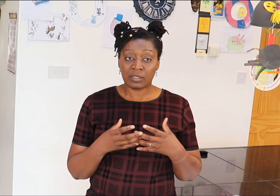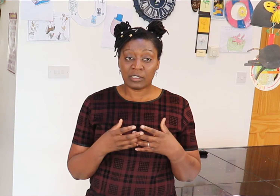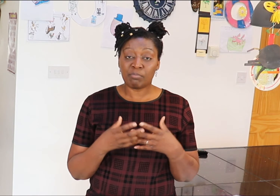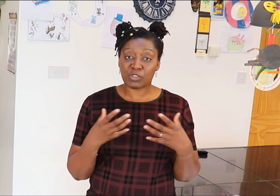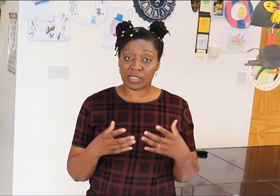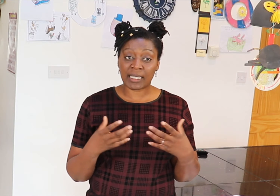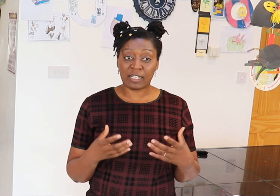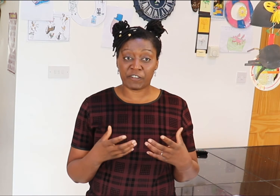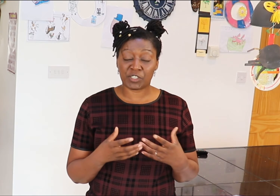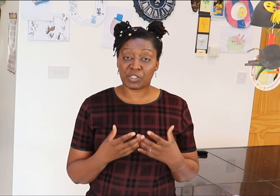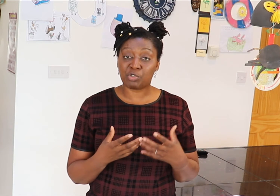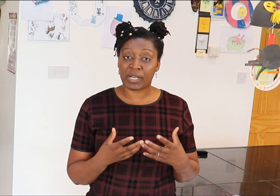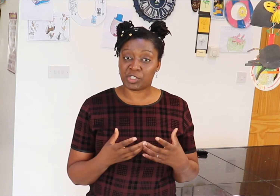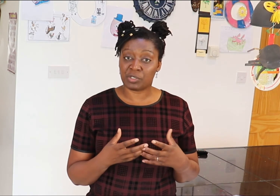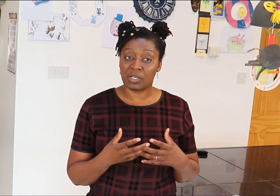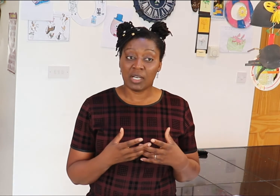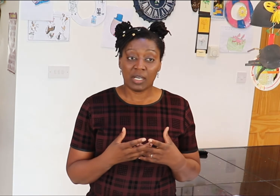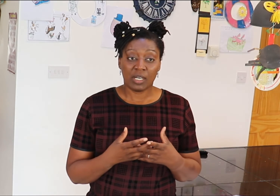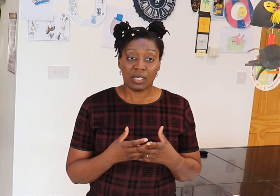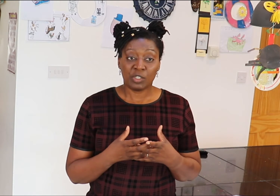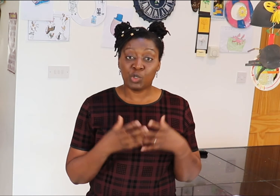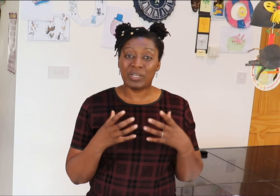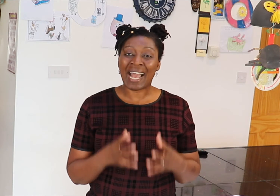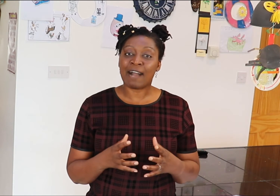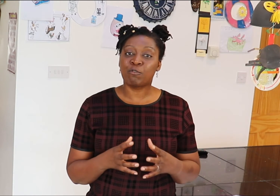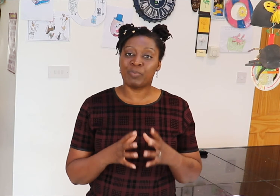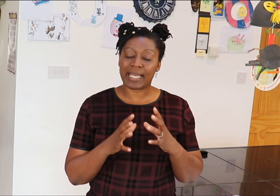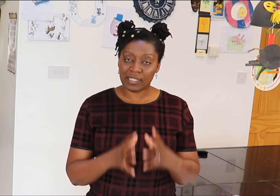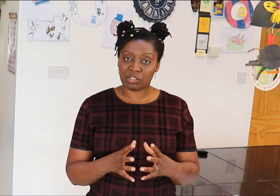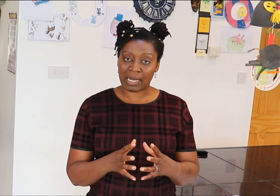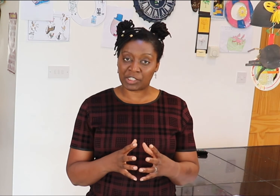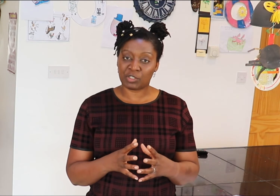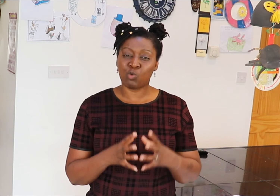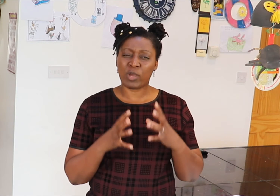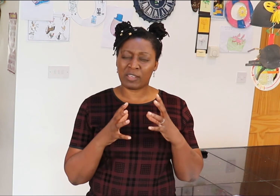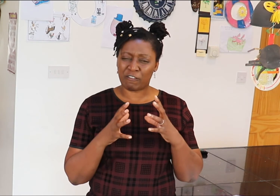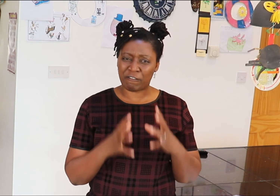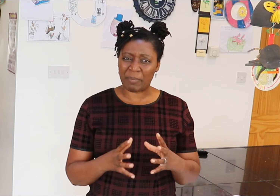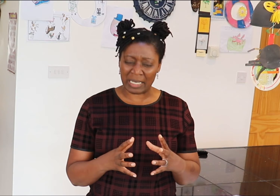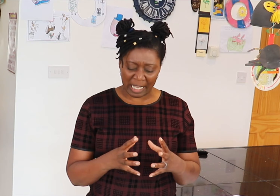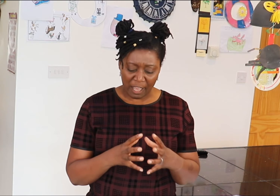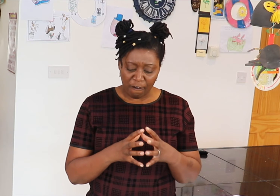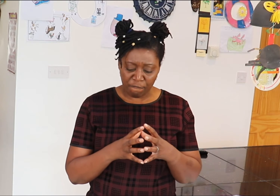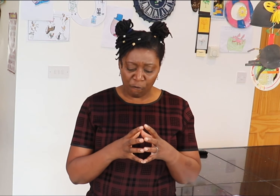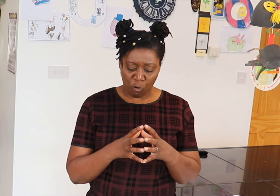the most significant situation you would have will be interaction with your family for